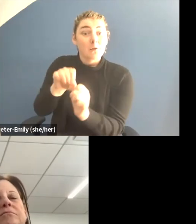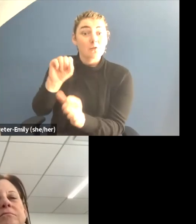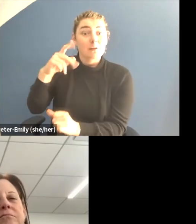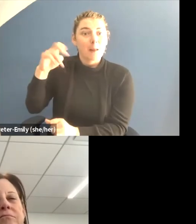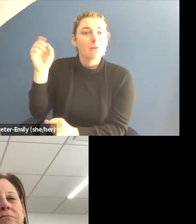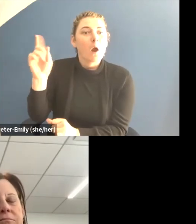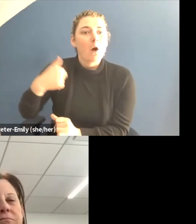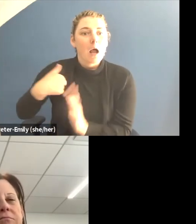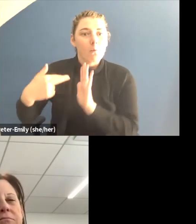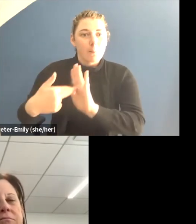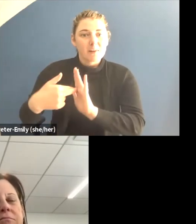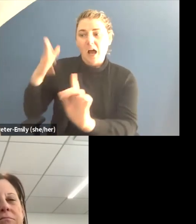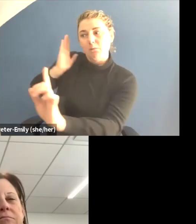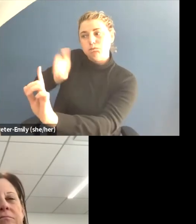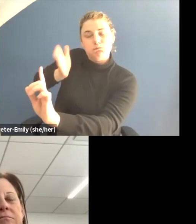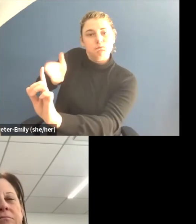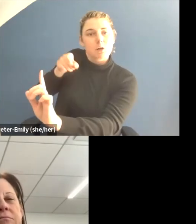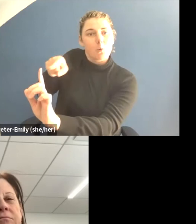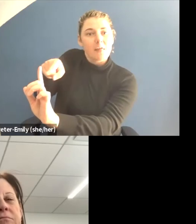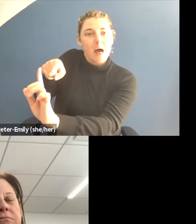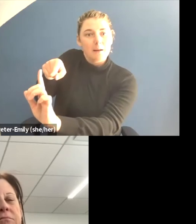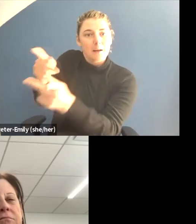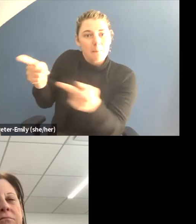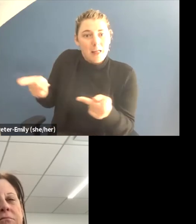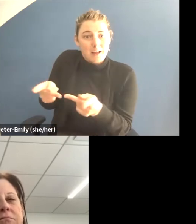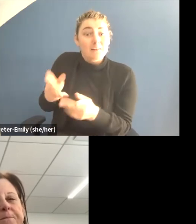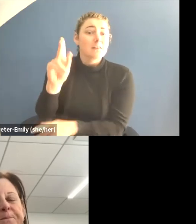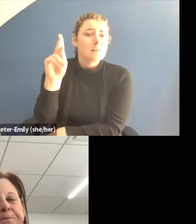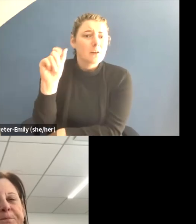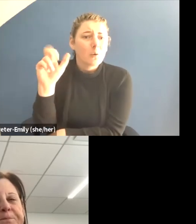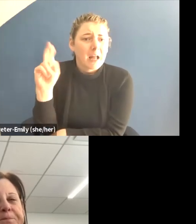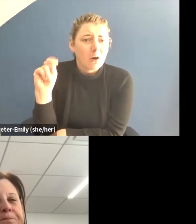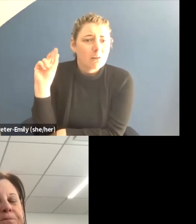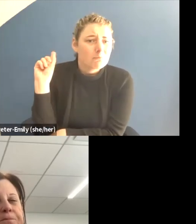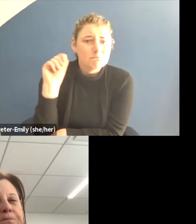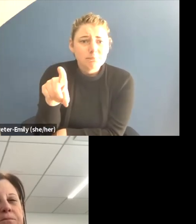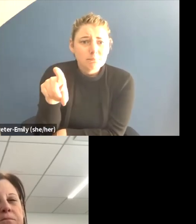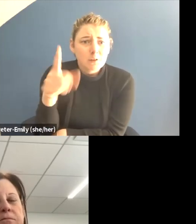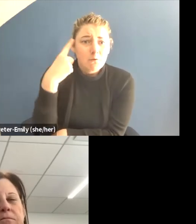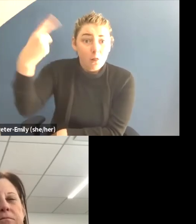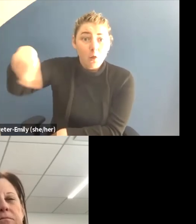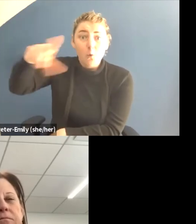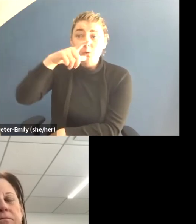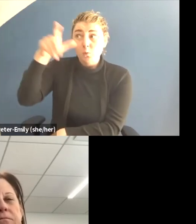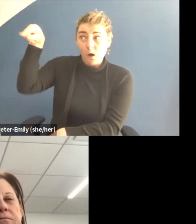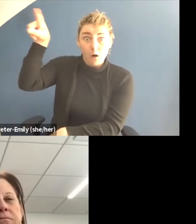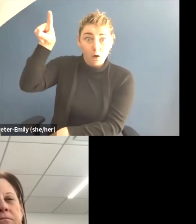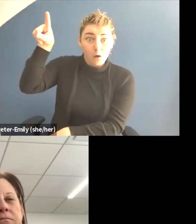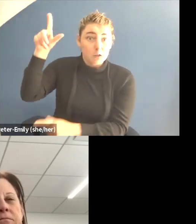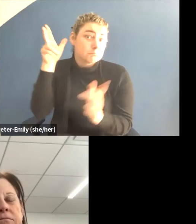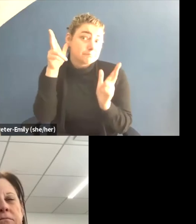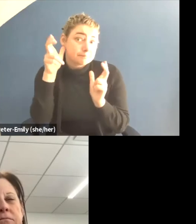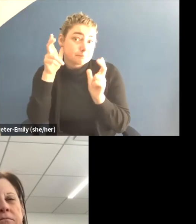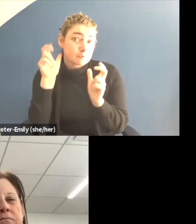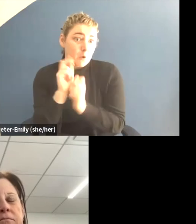that's the only place I can go to see it. So Karen, just so those who are on this with us and